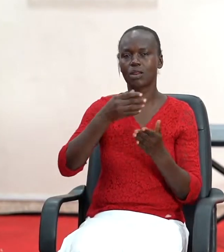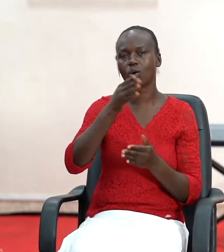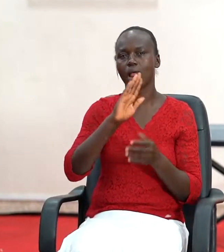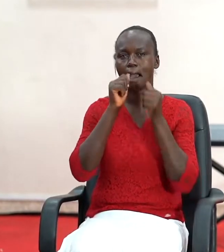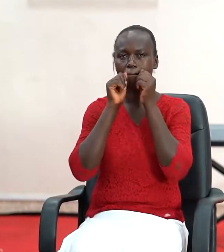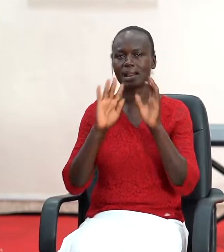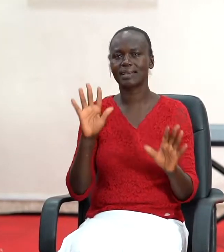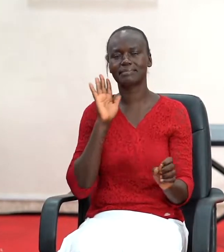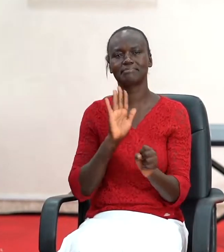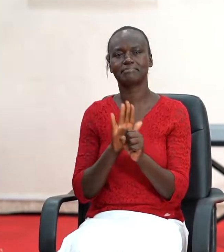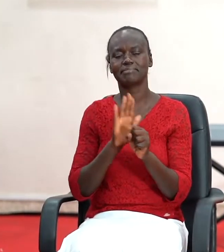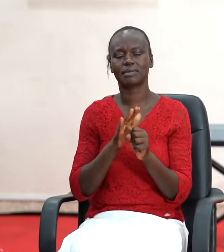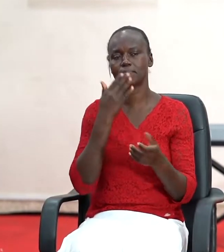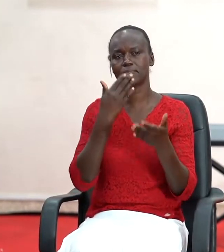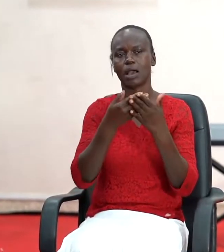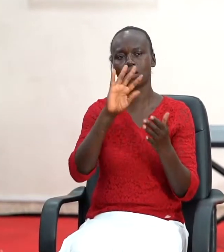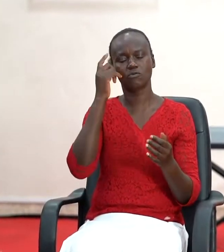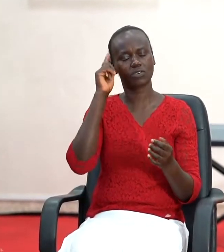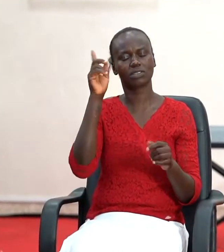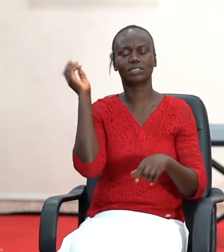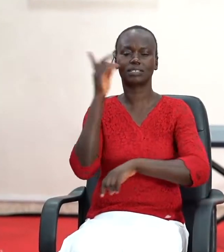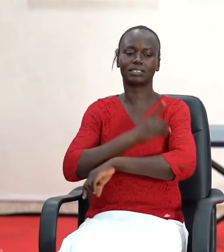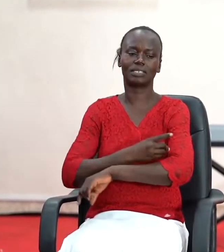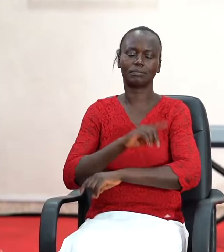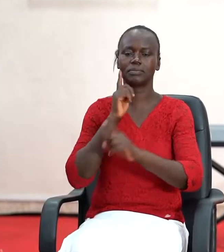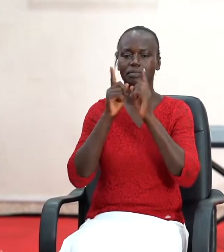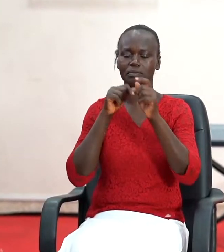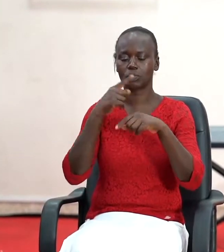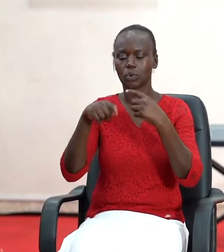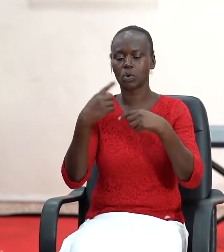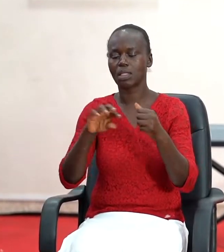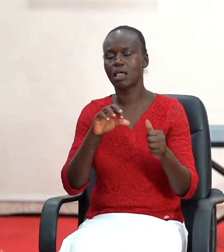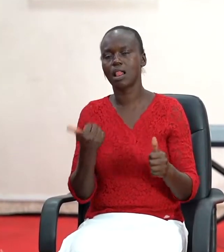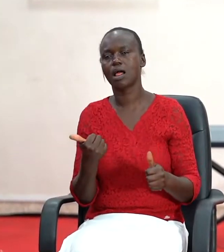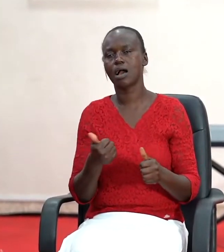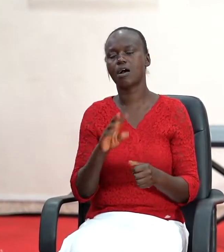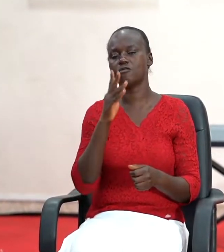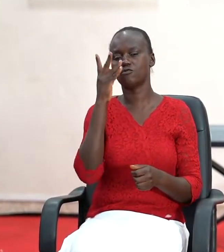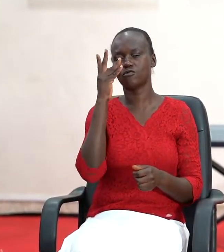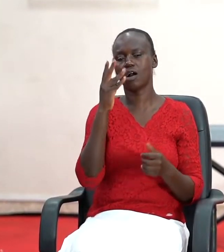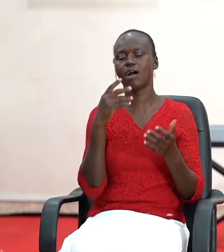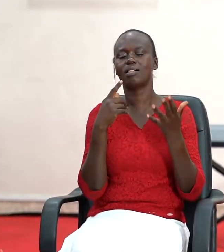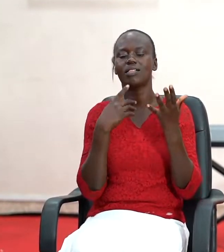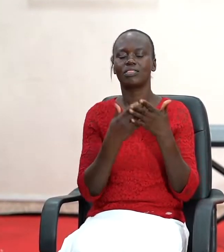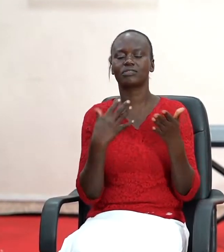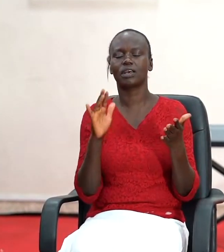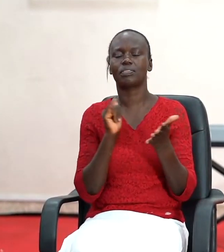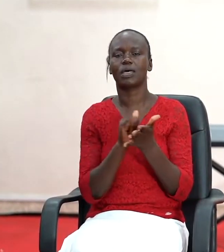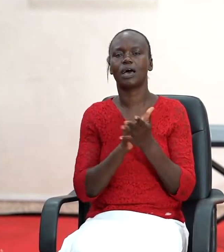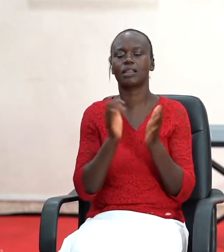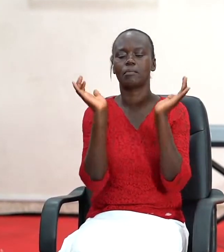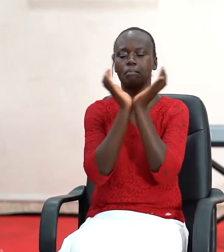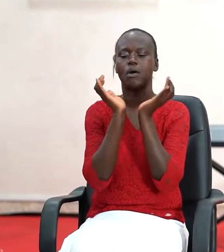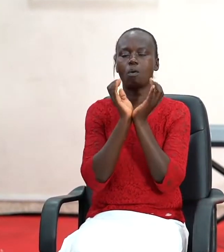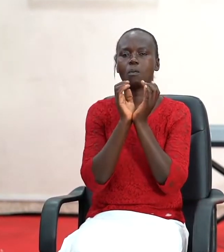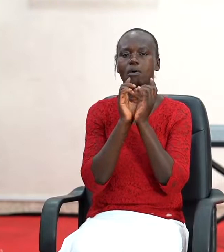sana. So I thank God for this day. I said that we will continue with the other four things that Paul mentioned in our